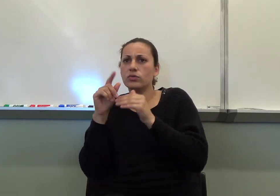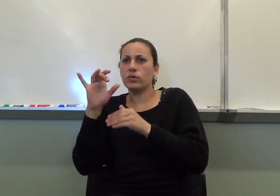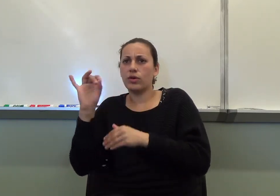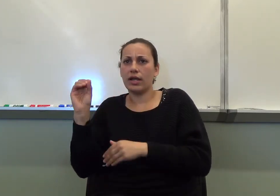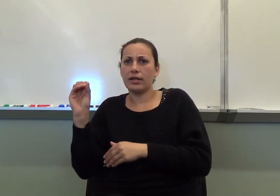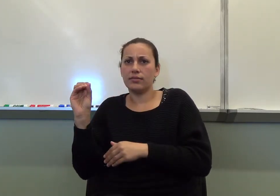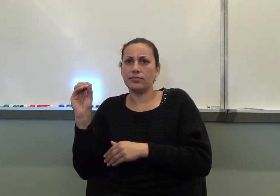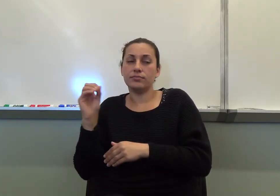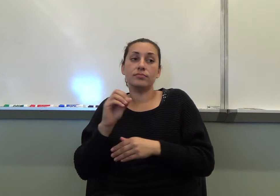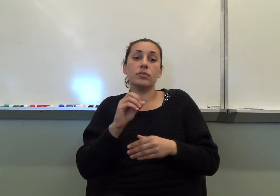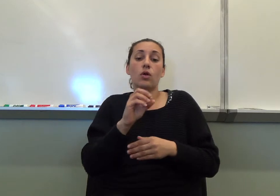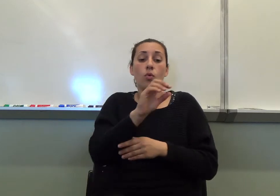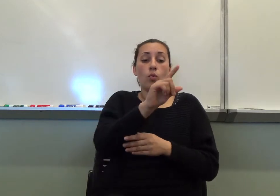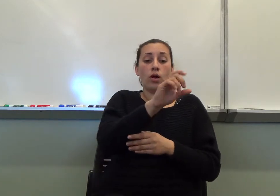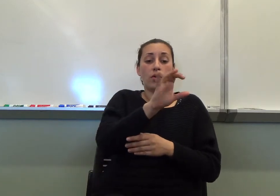and we'll find out.